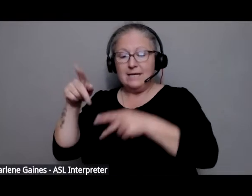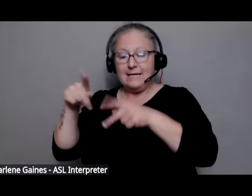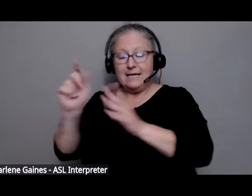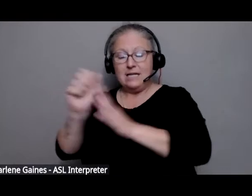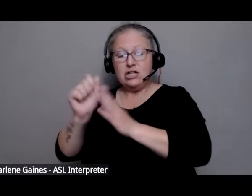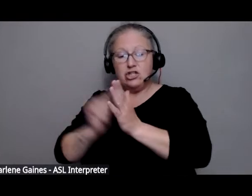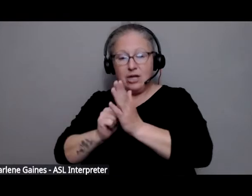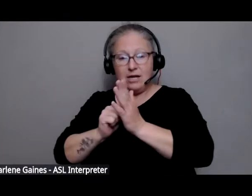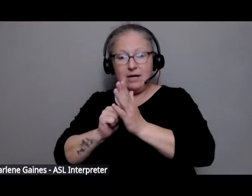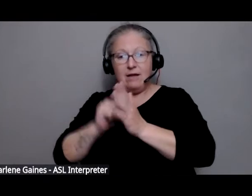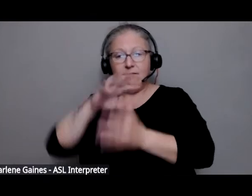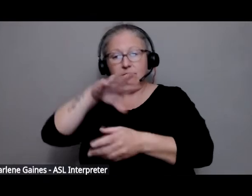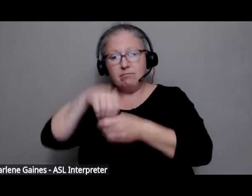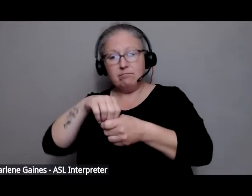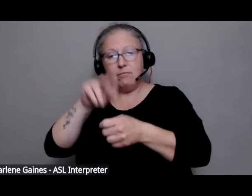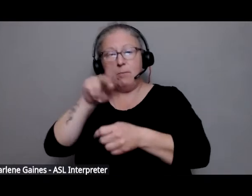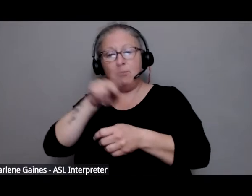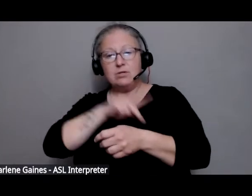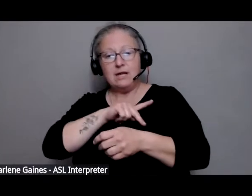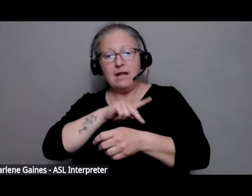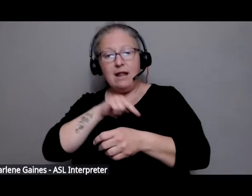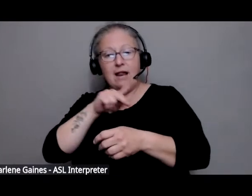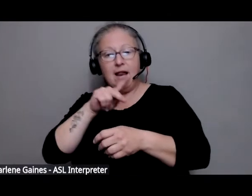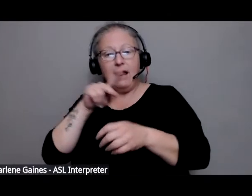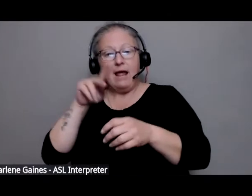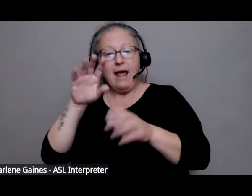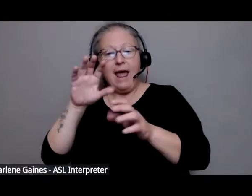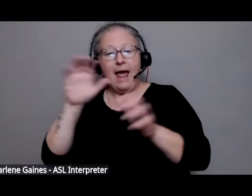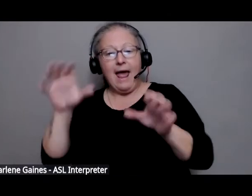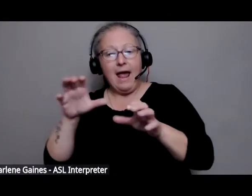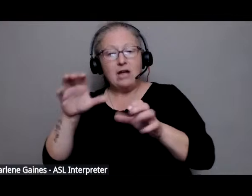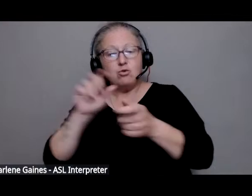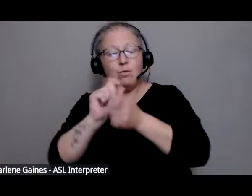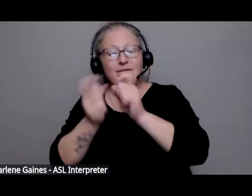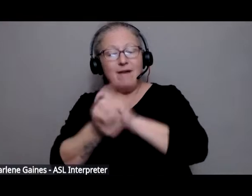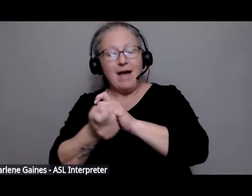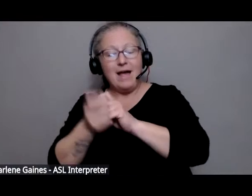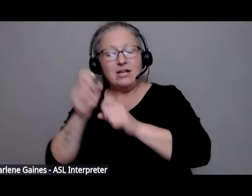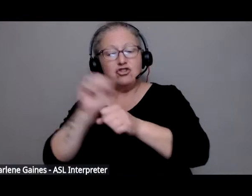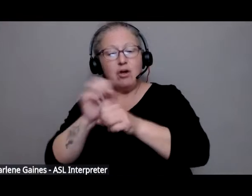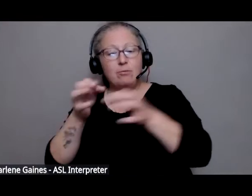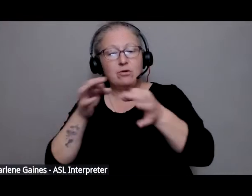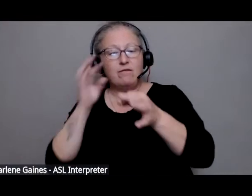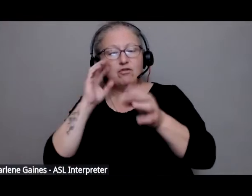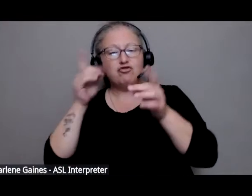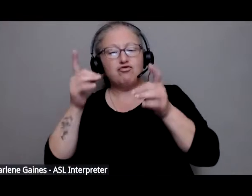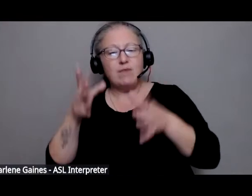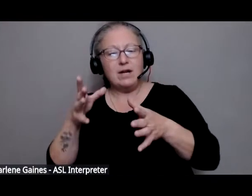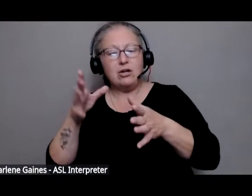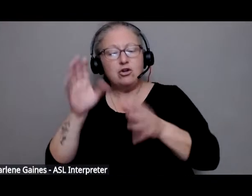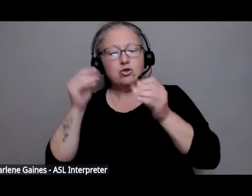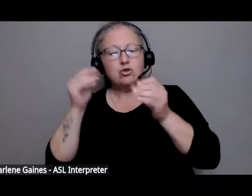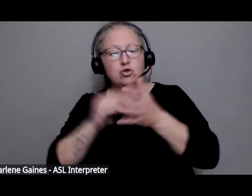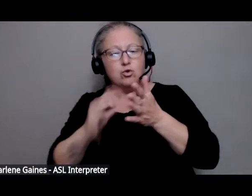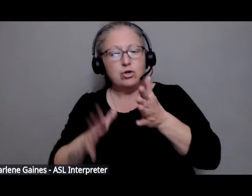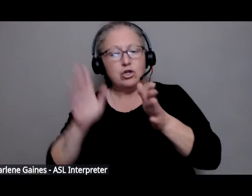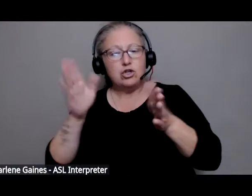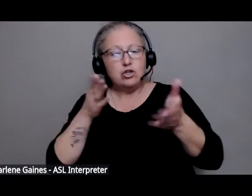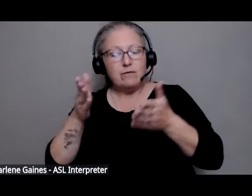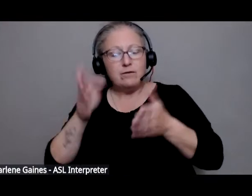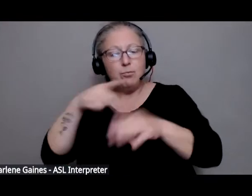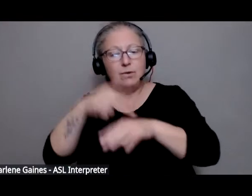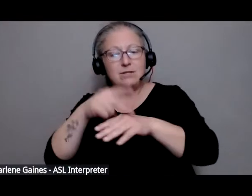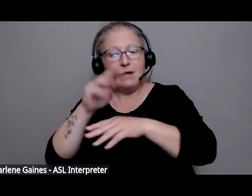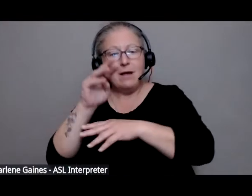Agenda consists of the personnel actions, a revised job description for the Director of Student Services, where the principal of middle college